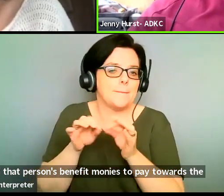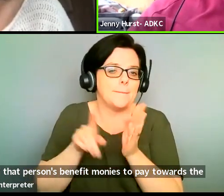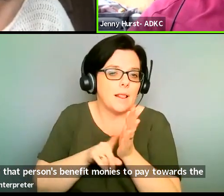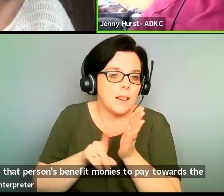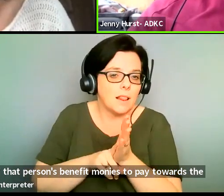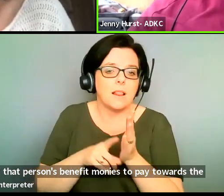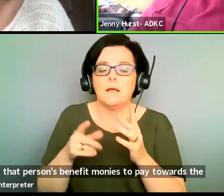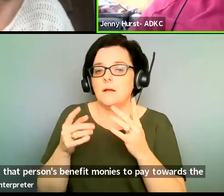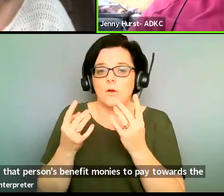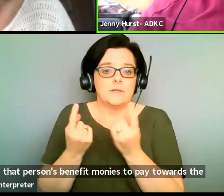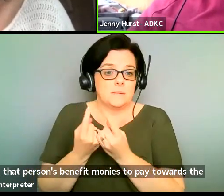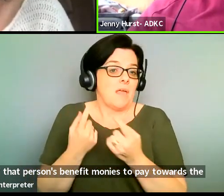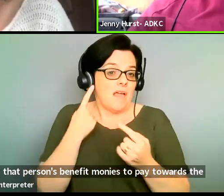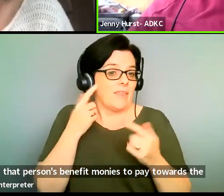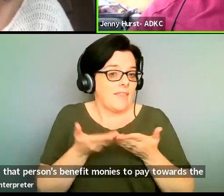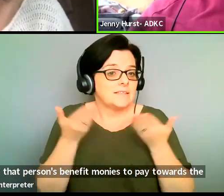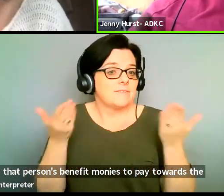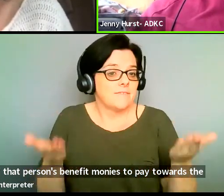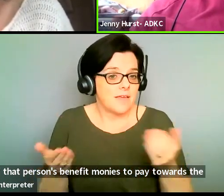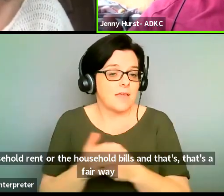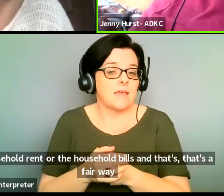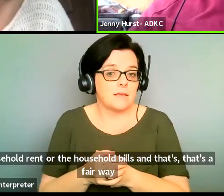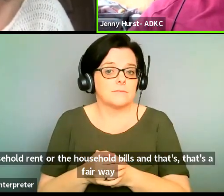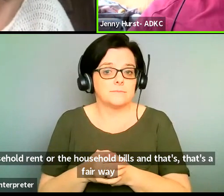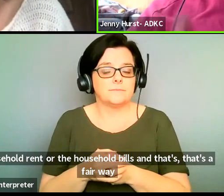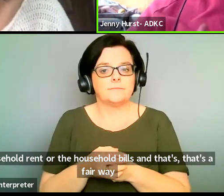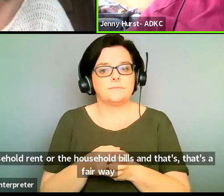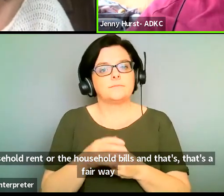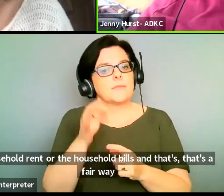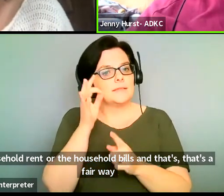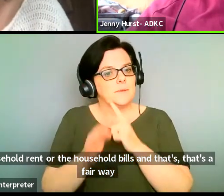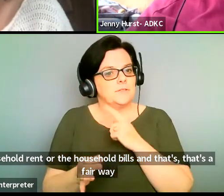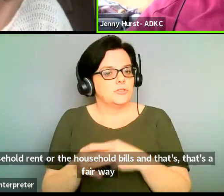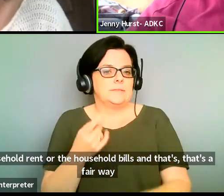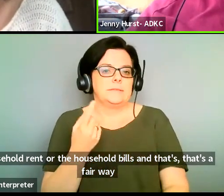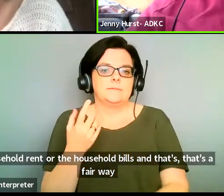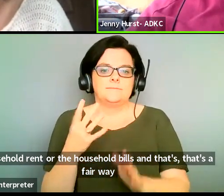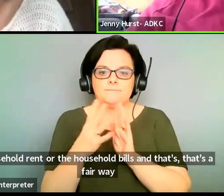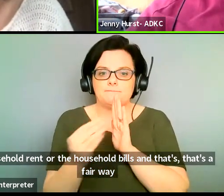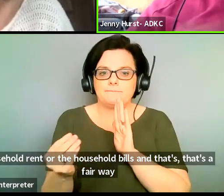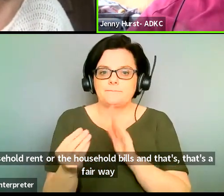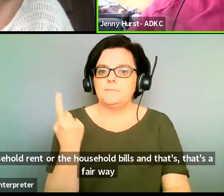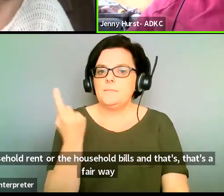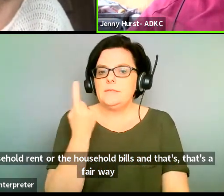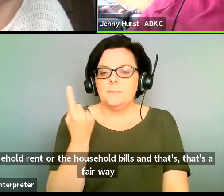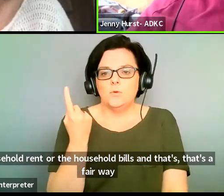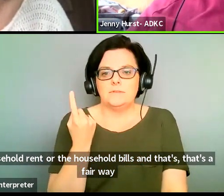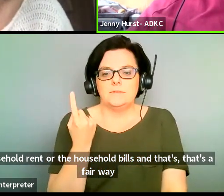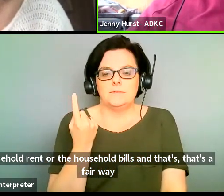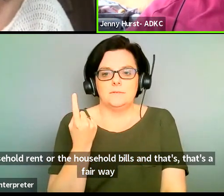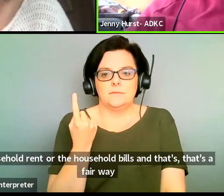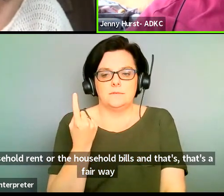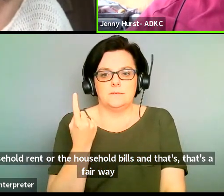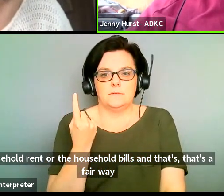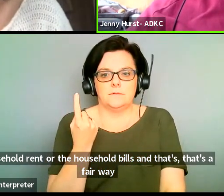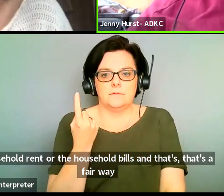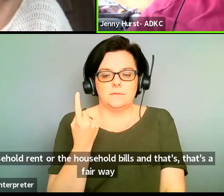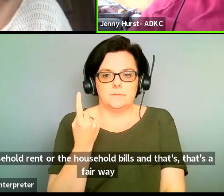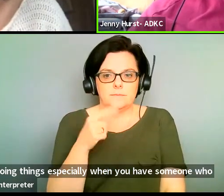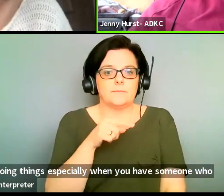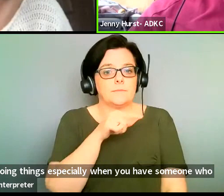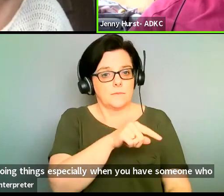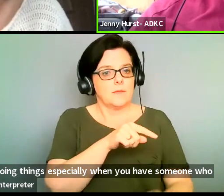doing things, especially when you have someone who will use that to feel like